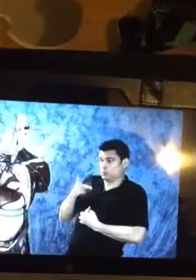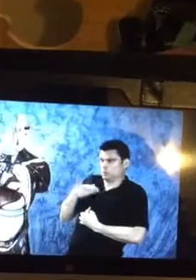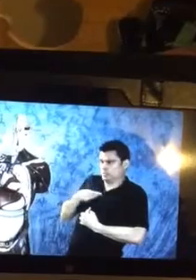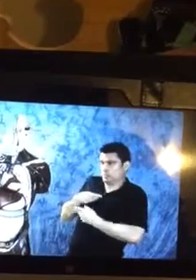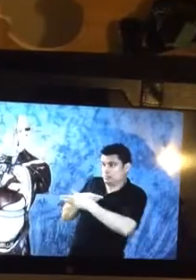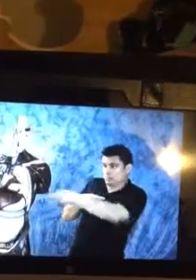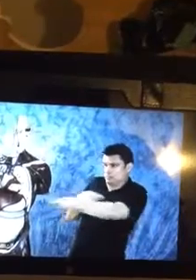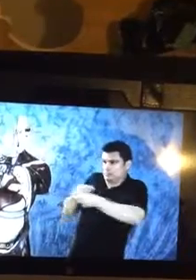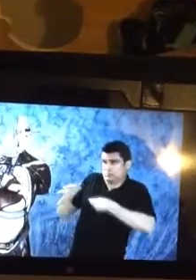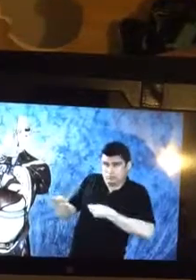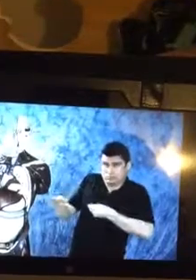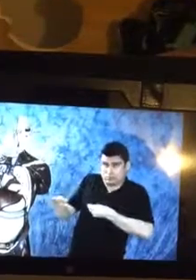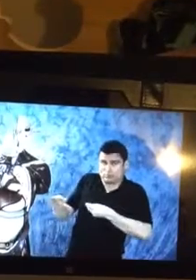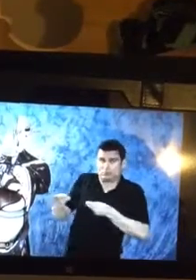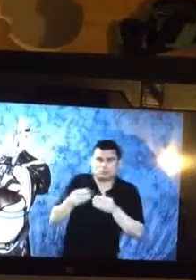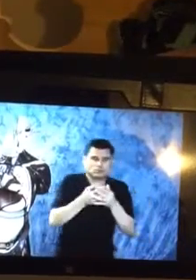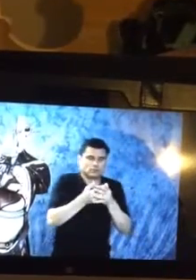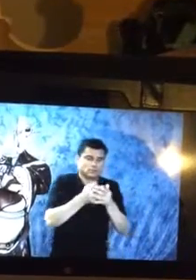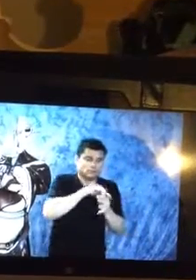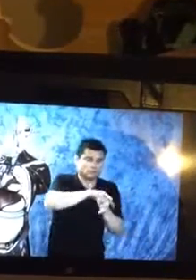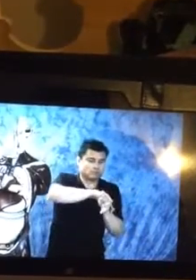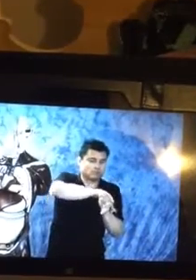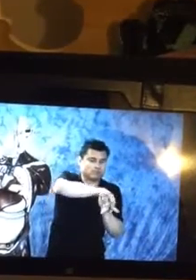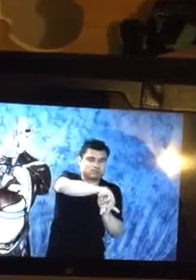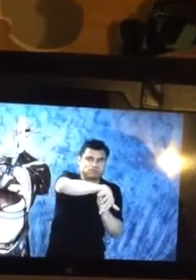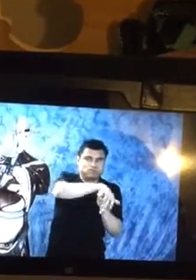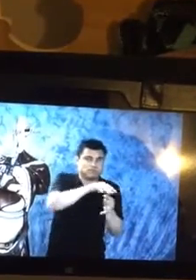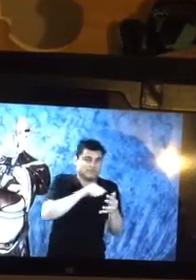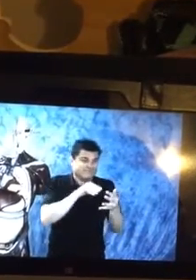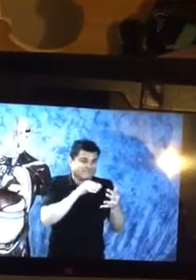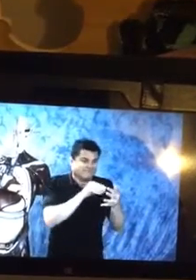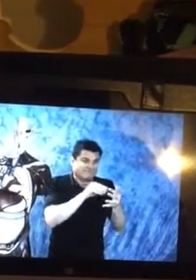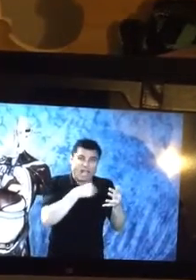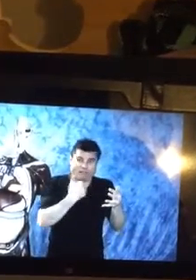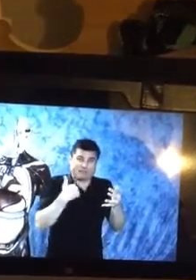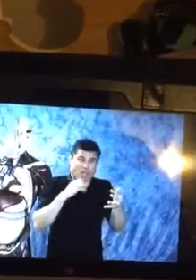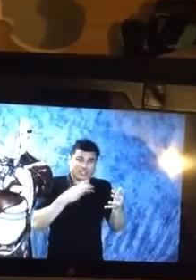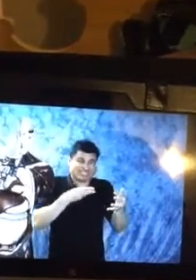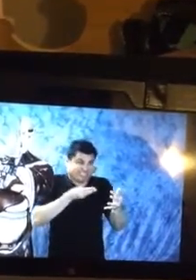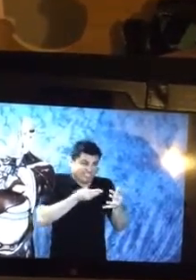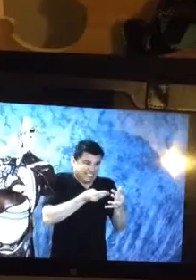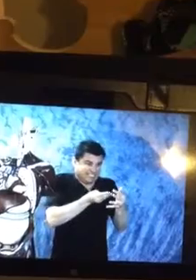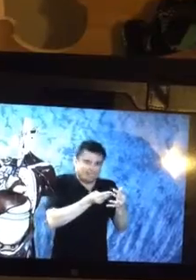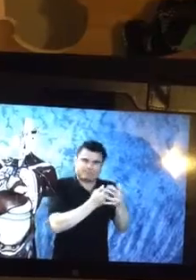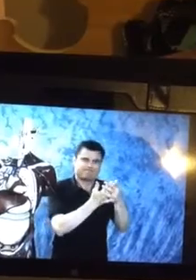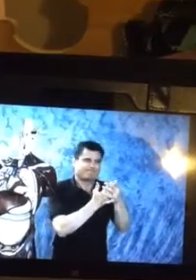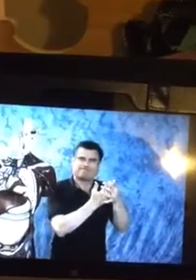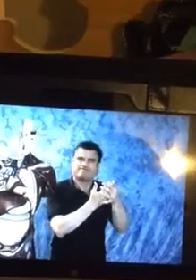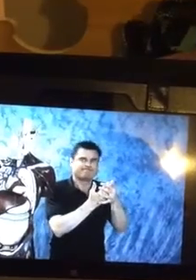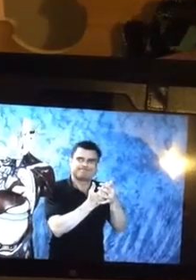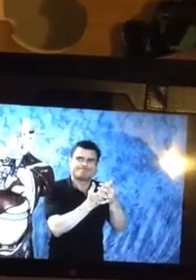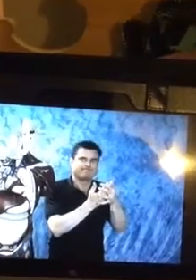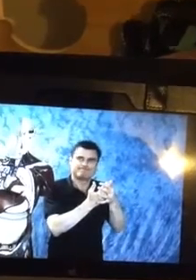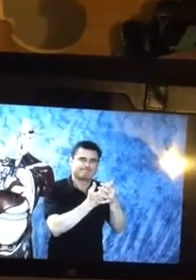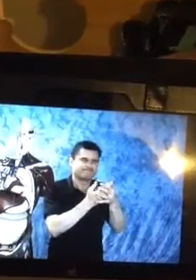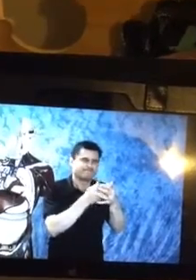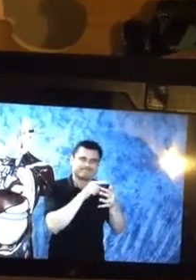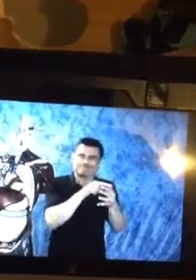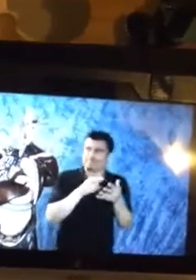it needs to exchange. The oxygen needs to exchange with the carbon dioxide. So if you have oxygen and it's